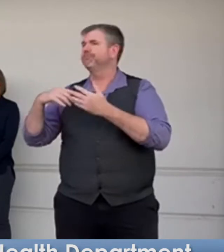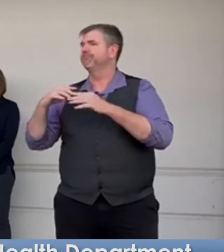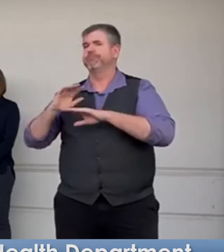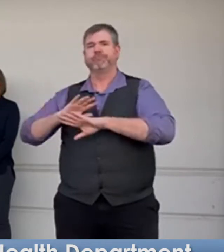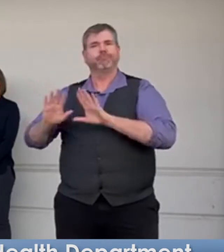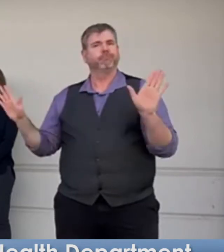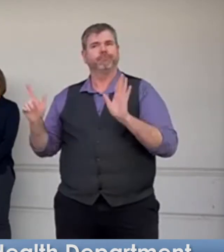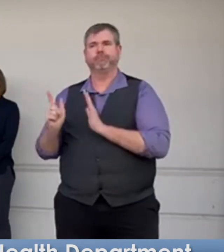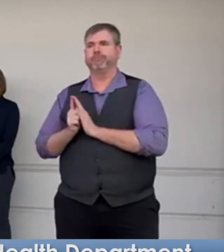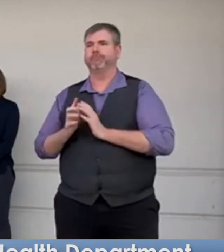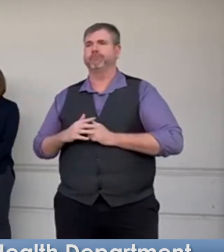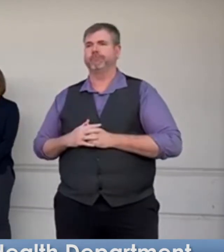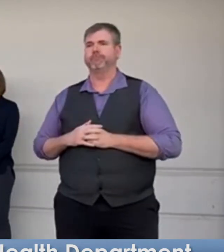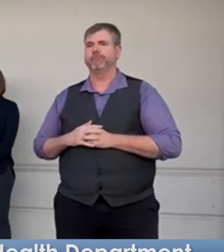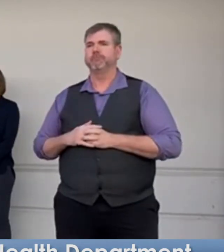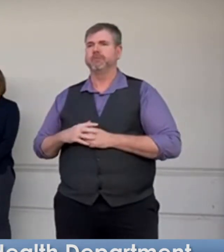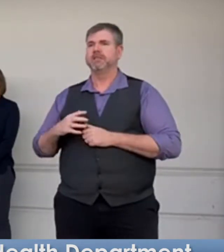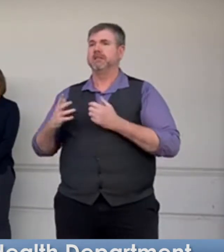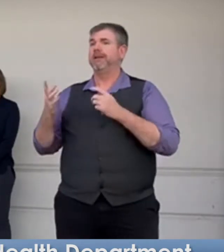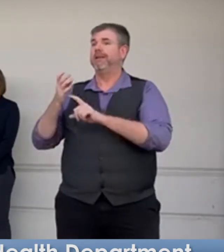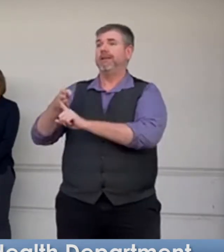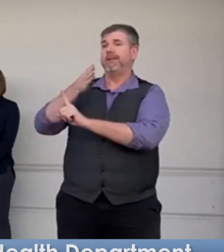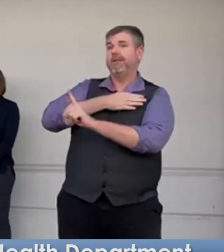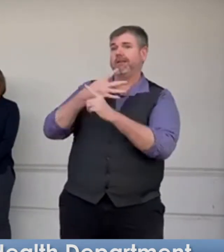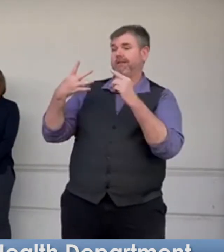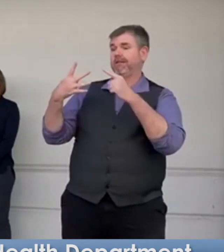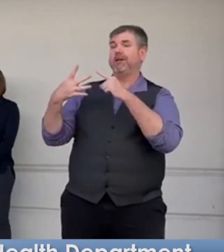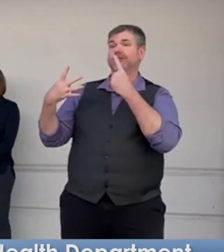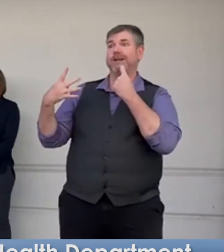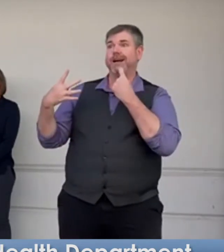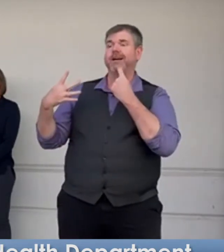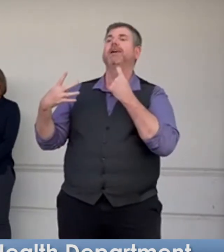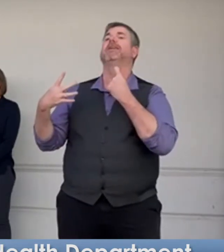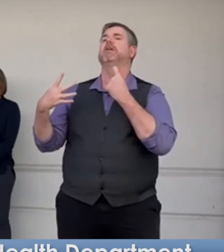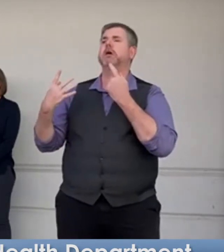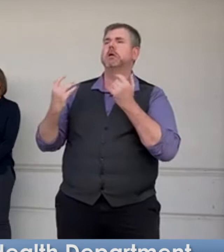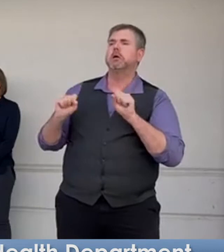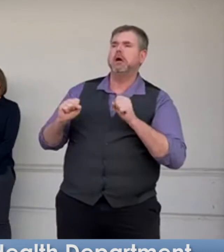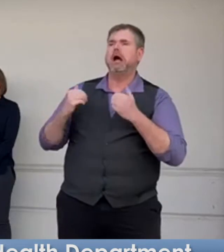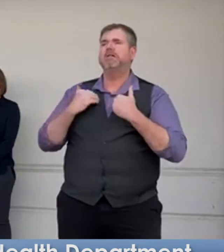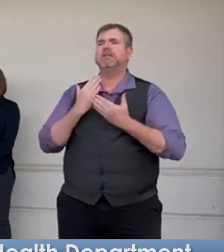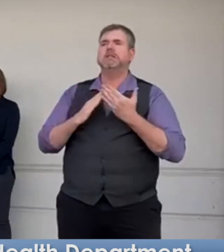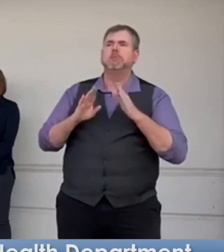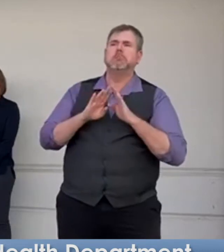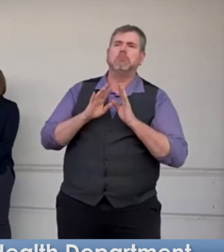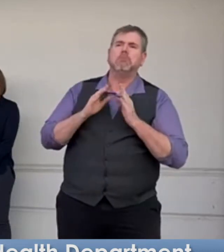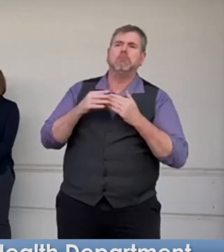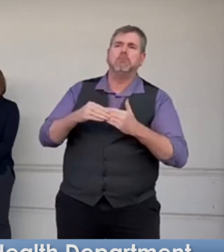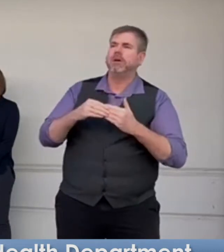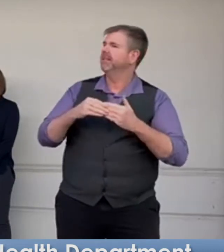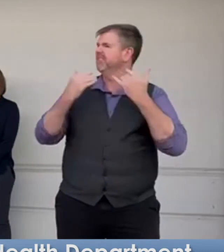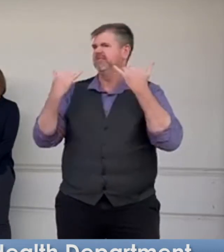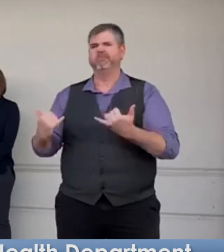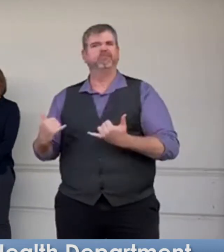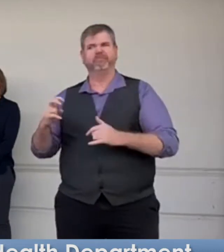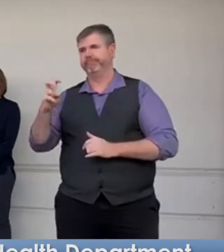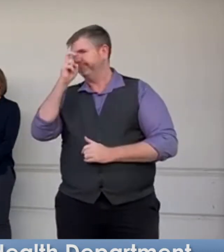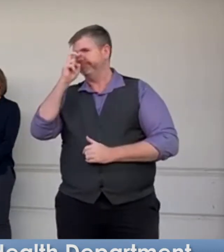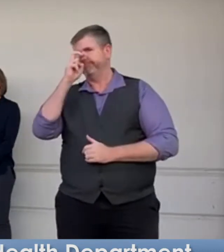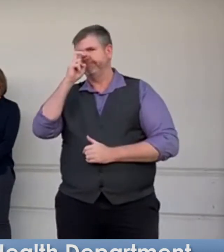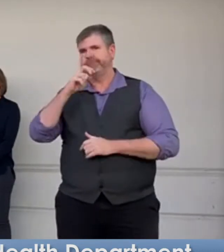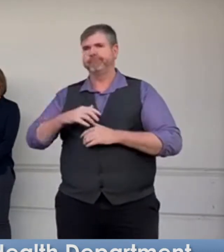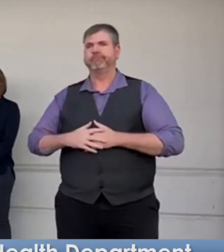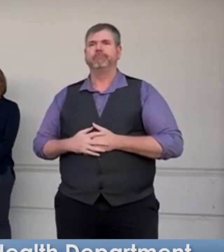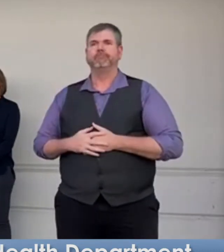the purple and the red tiers related to gatherings. In addition, capacity limits are